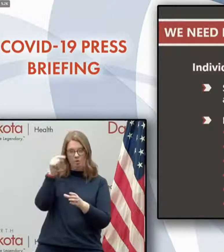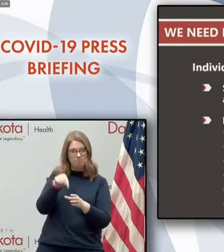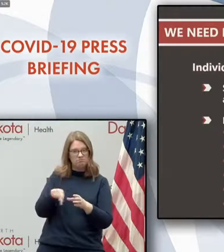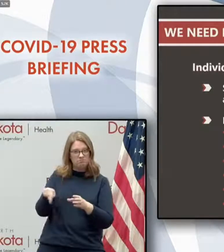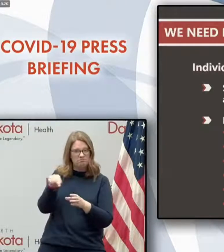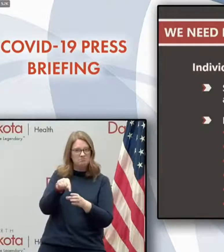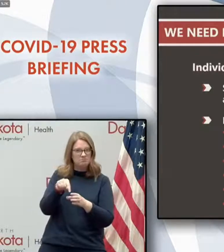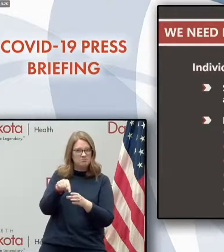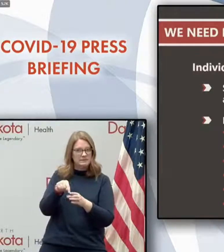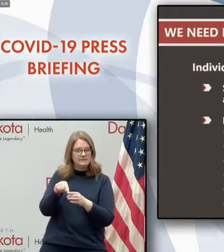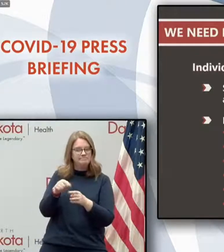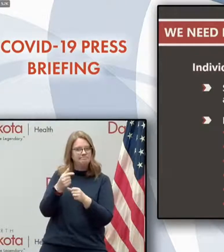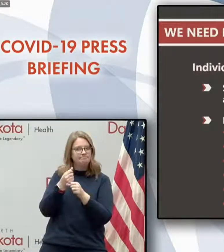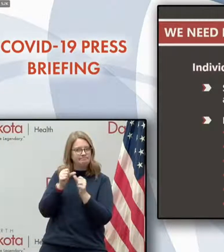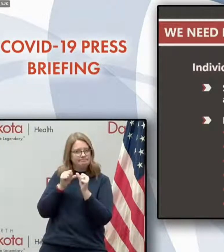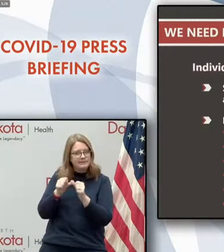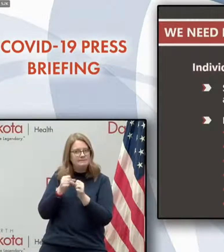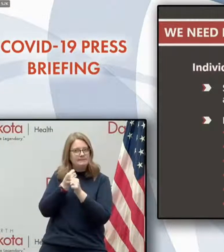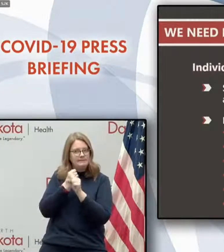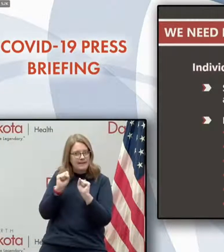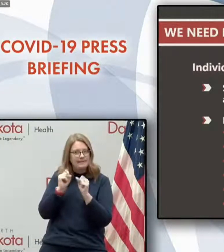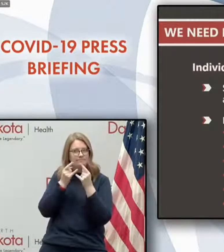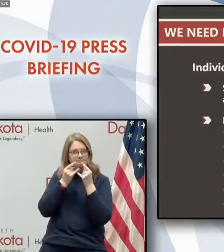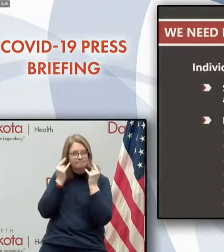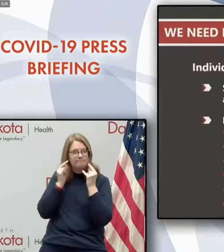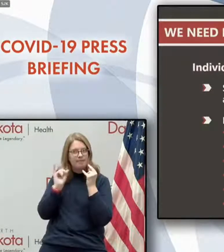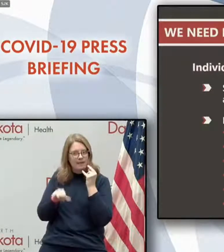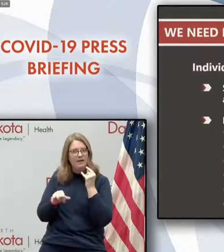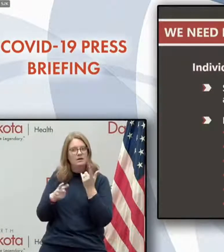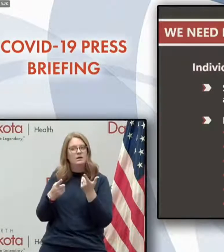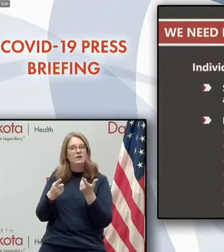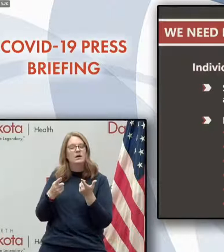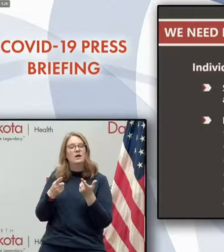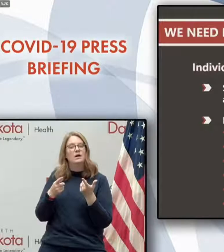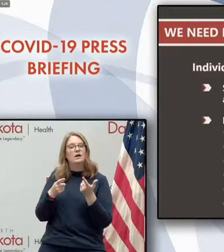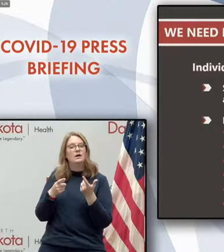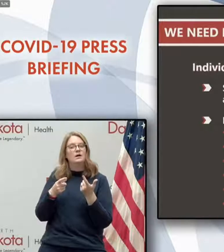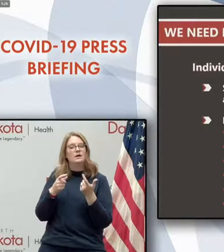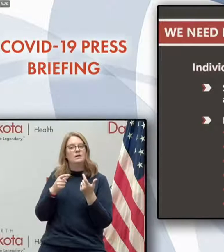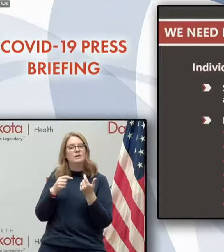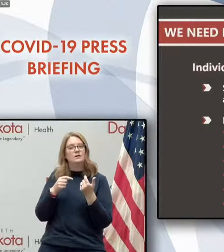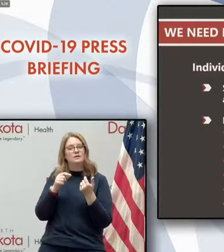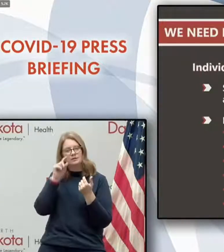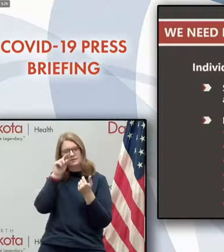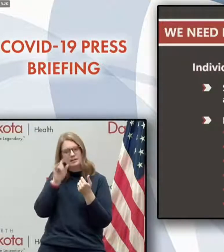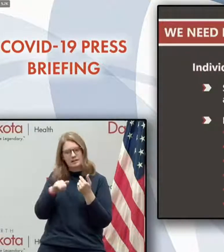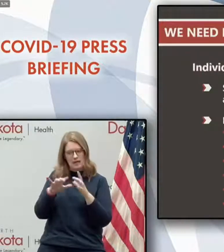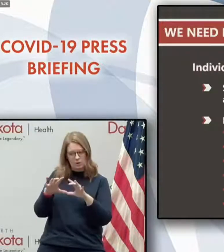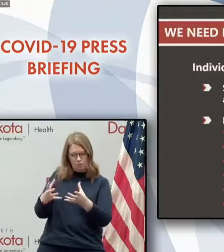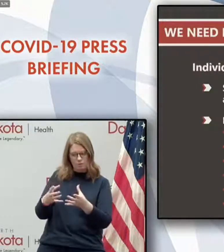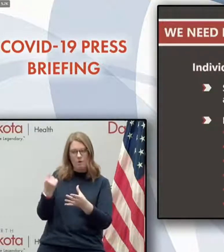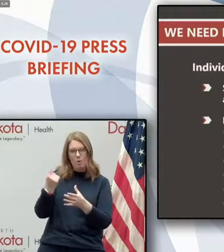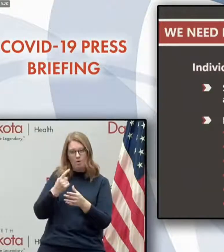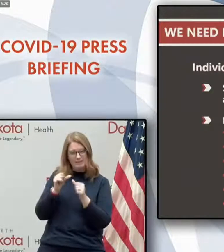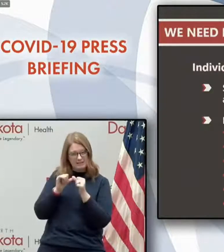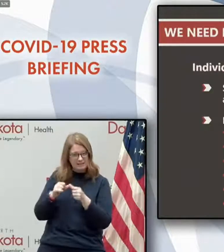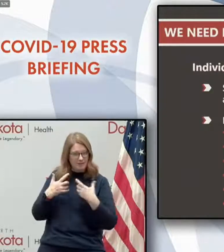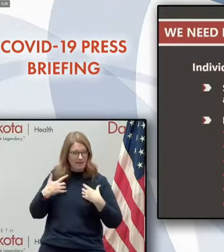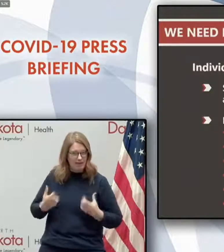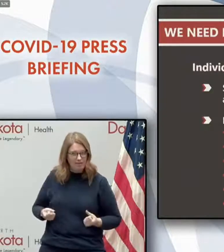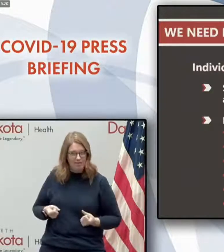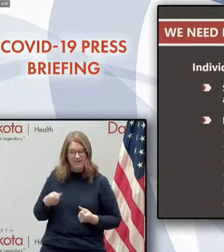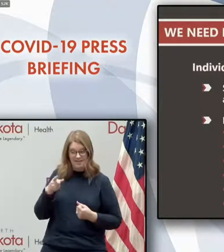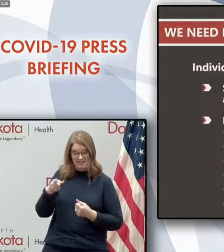practicing the face coverings and social distancing at all times. And within that group, keep yourself healthy. And that's the group that